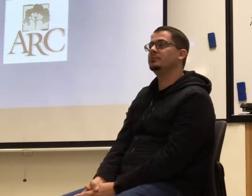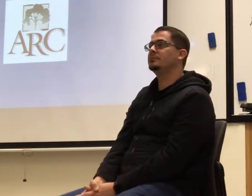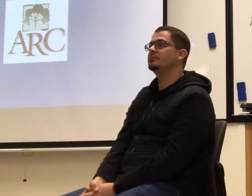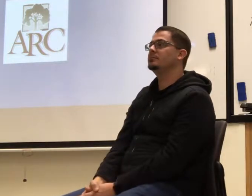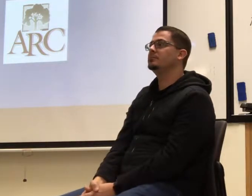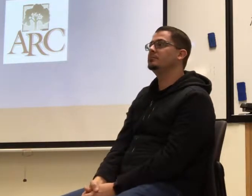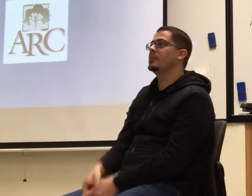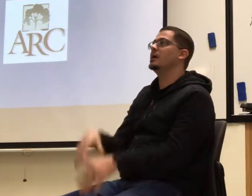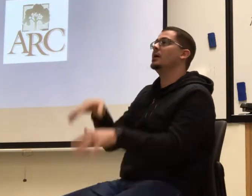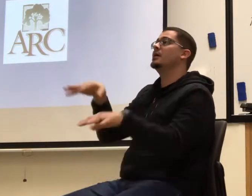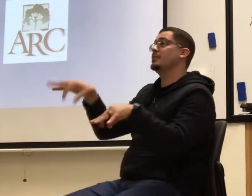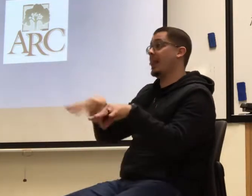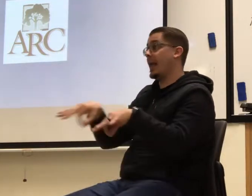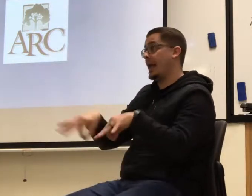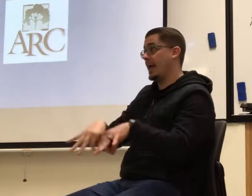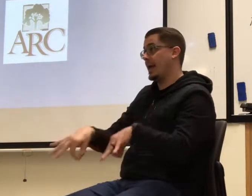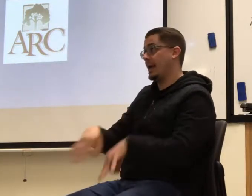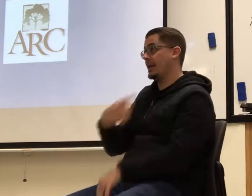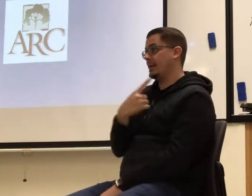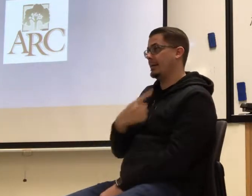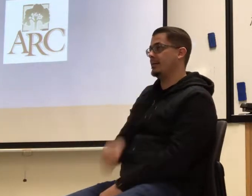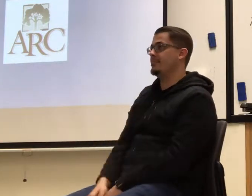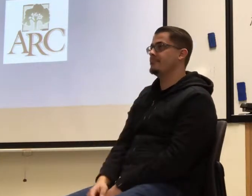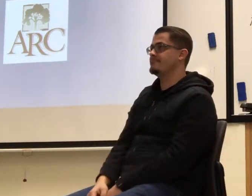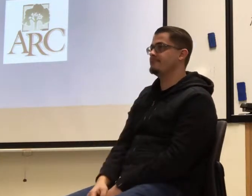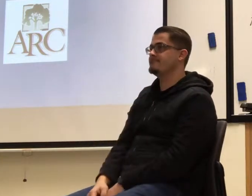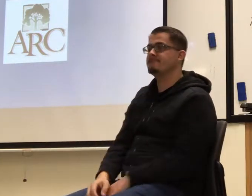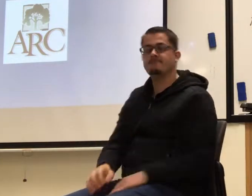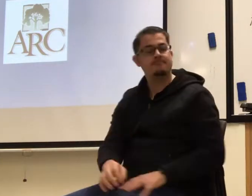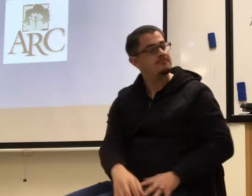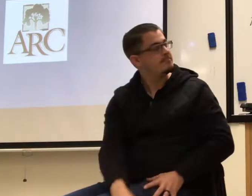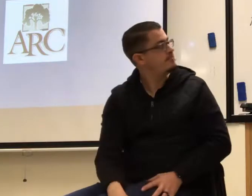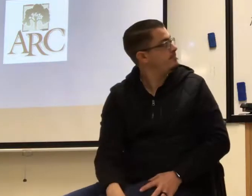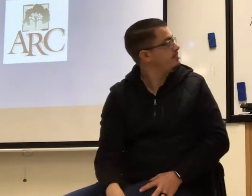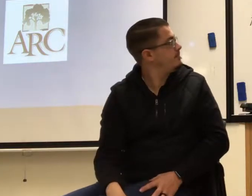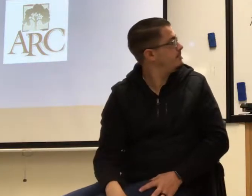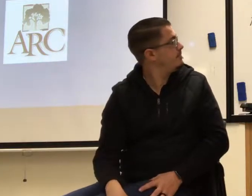Explain. Oh, I got some explaining to do. Explain.